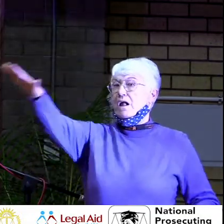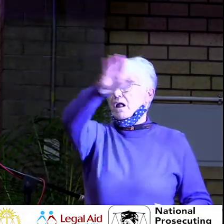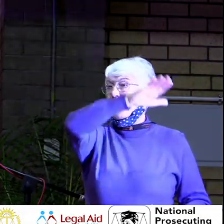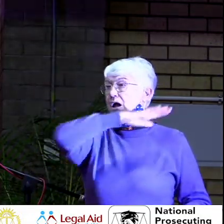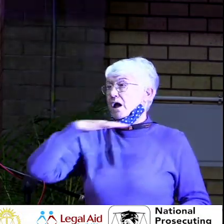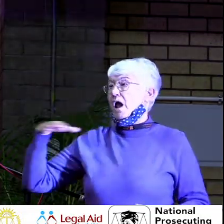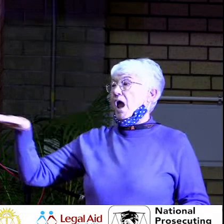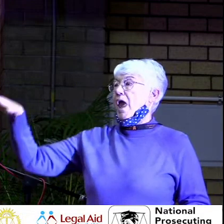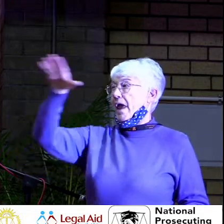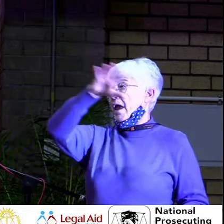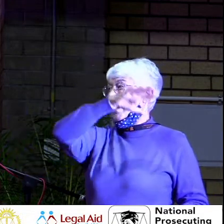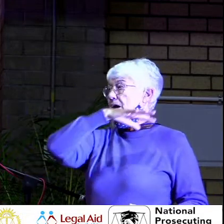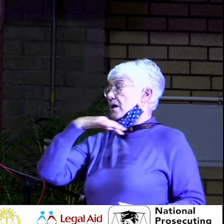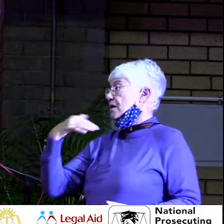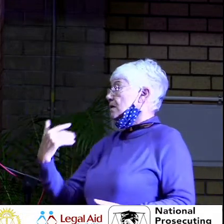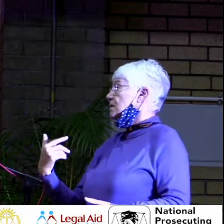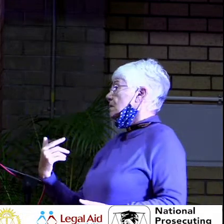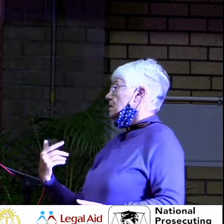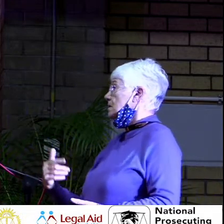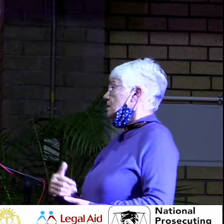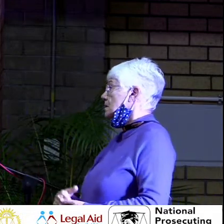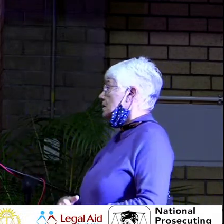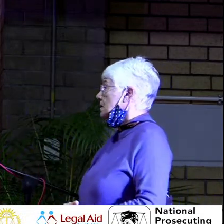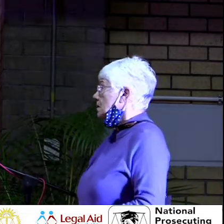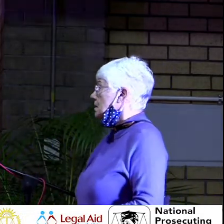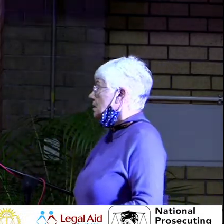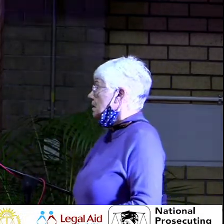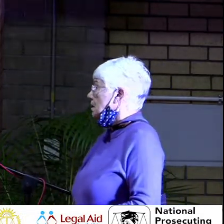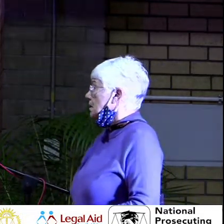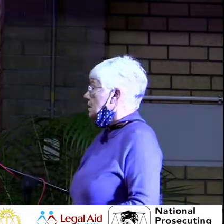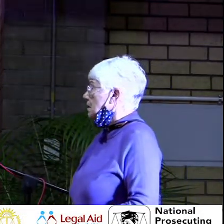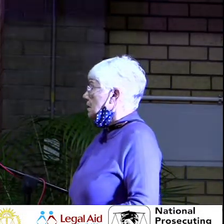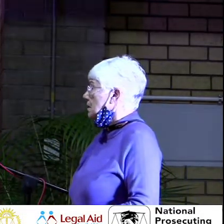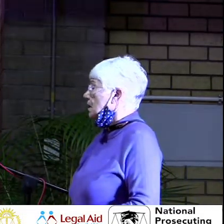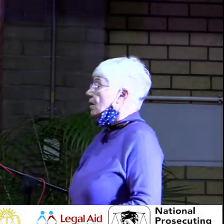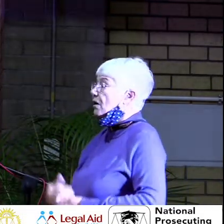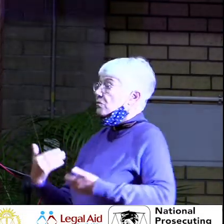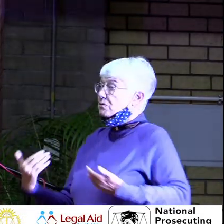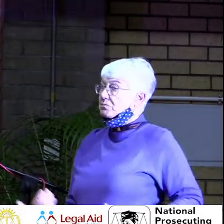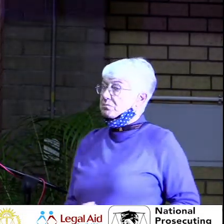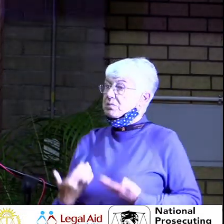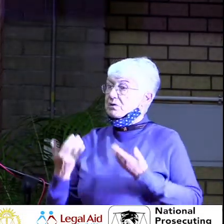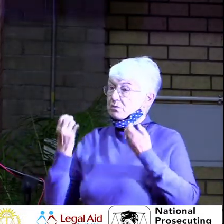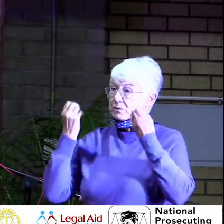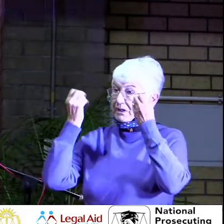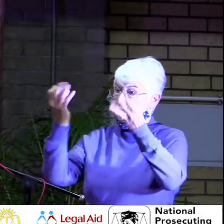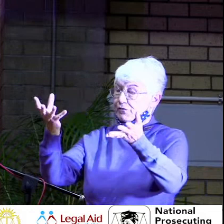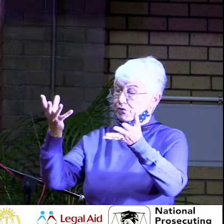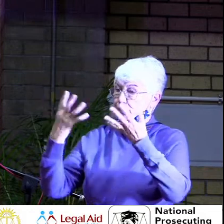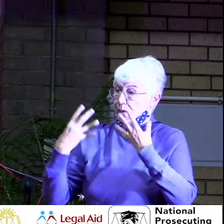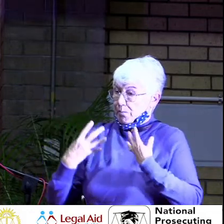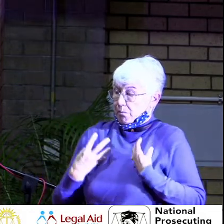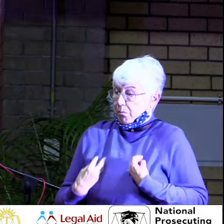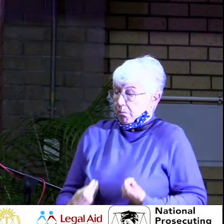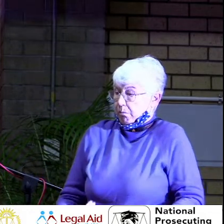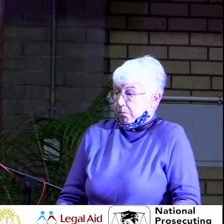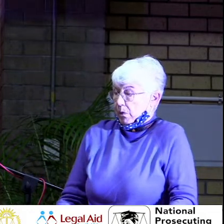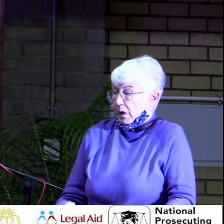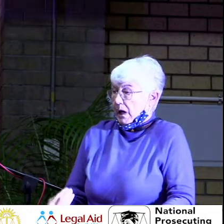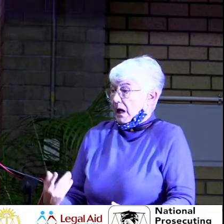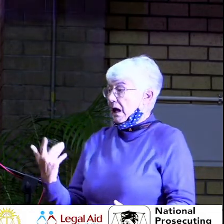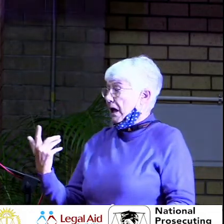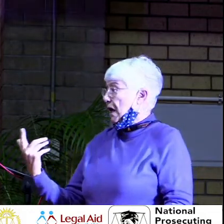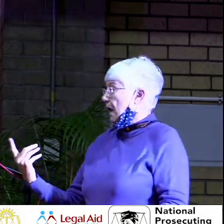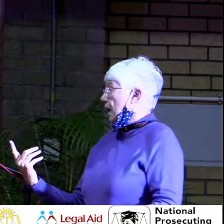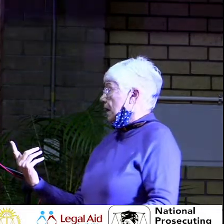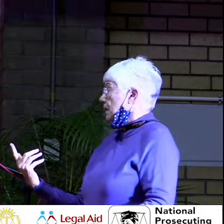Our services is out to render services to the poor and the vulnerable. So child protection is actually